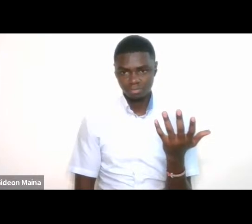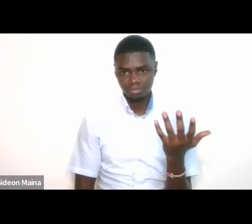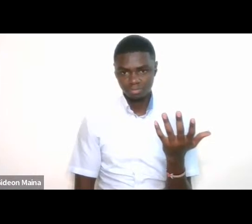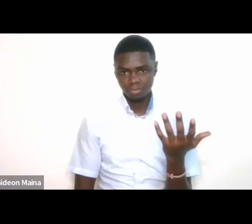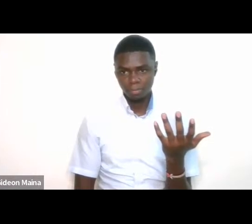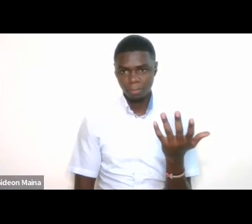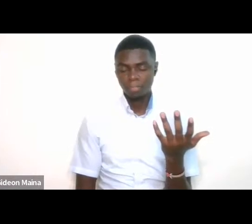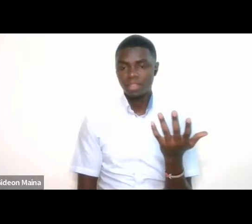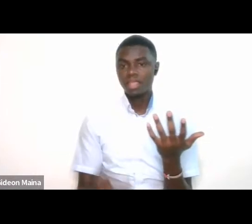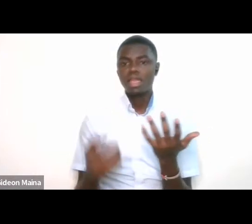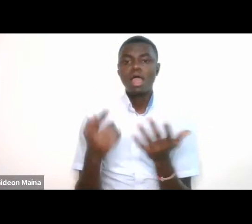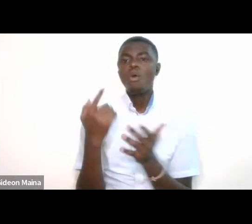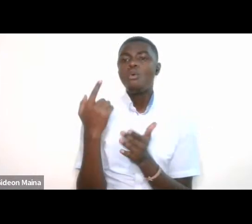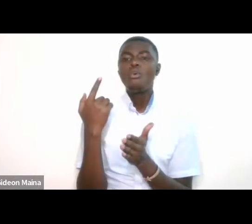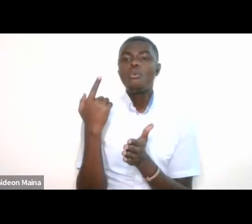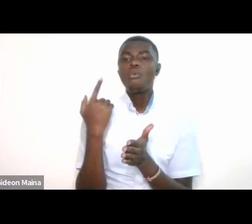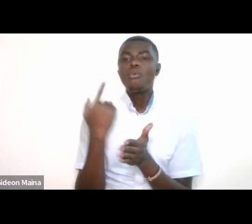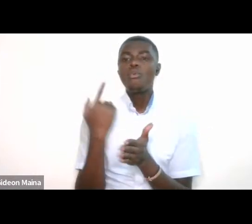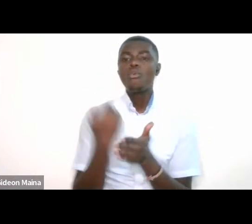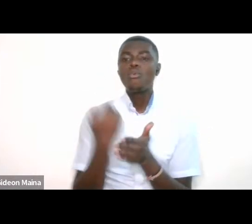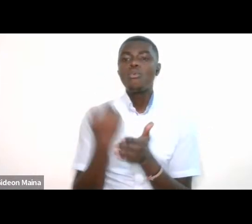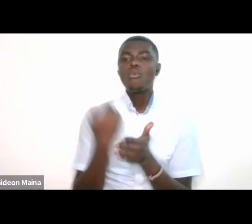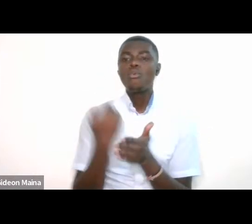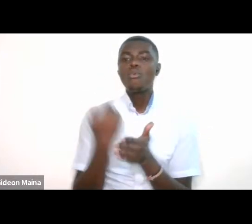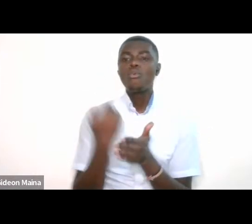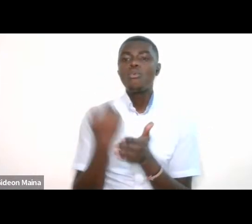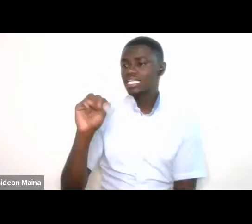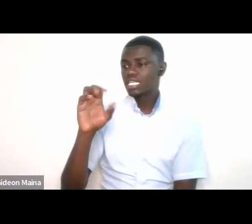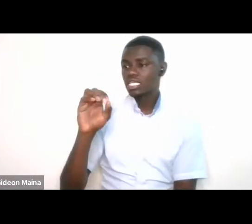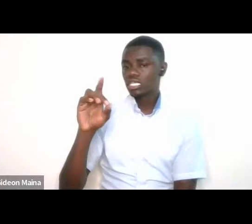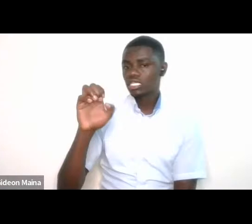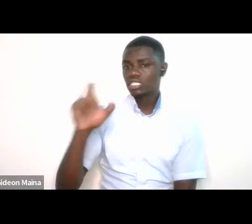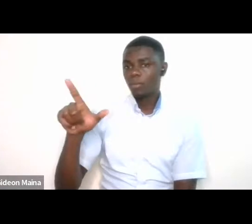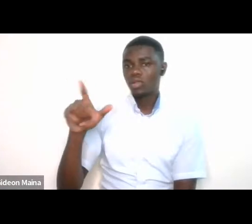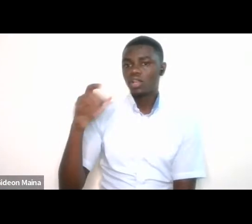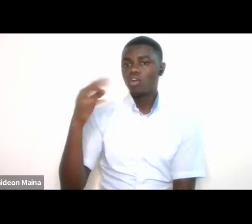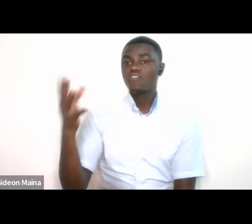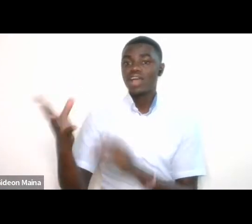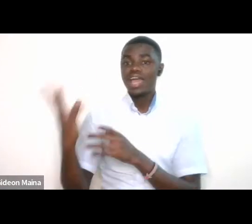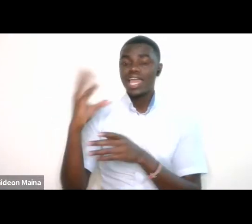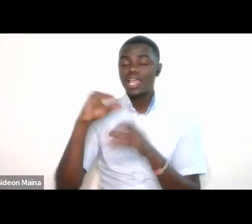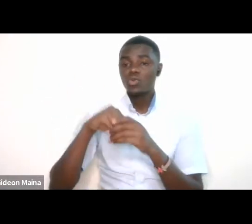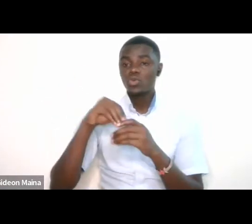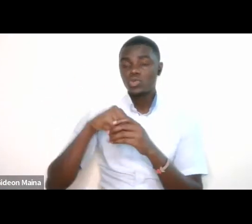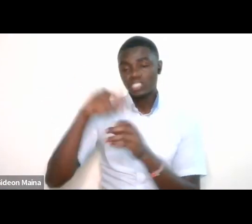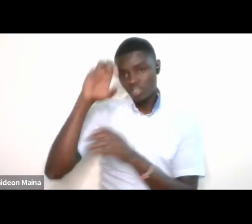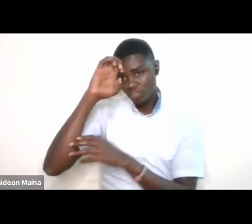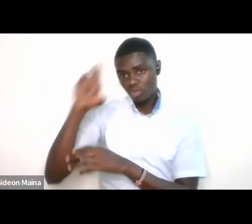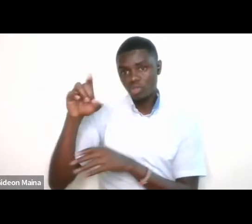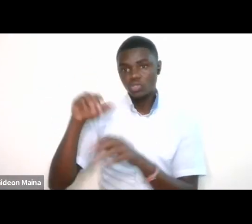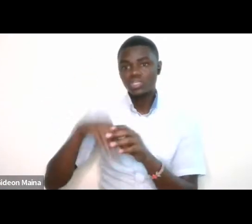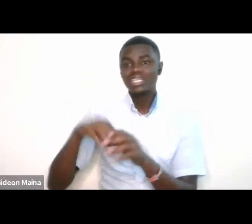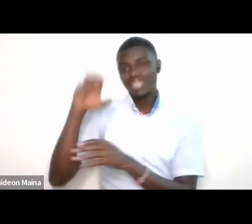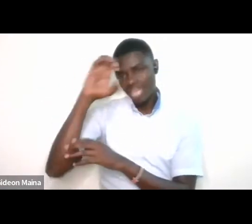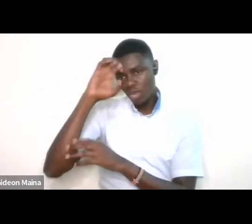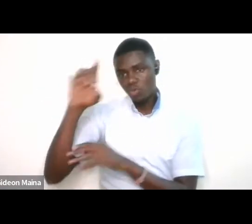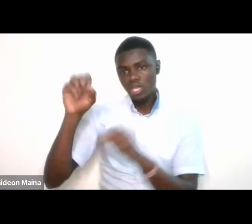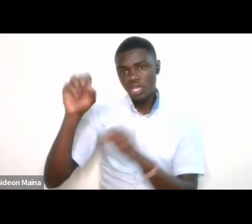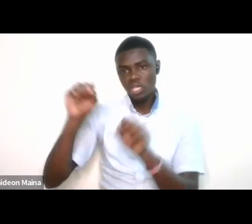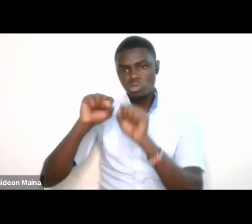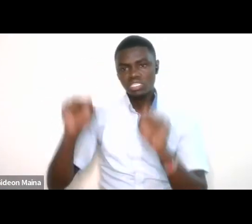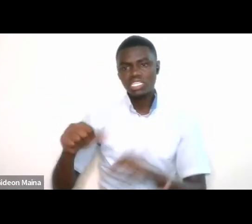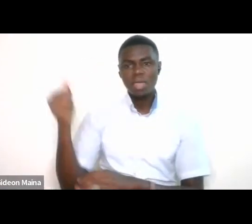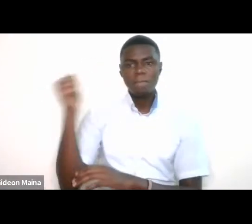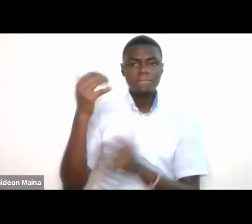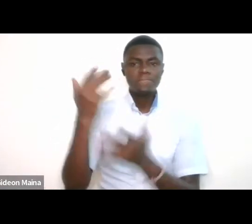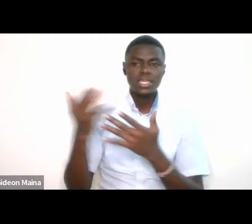And what is a model of inclusive education in an education system in any country in the world? So when I started, I